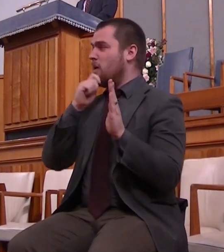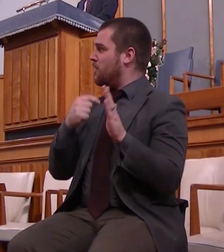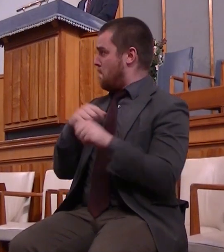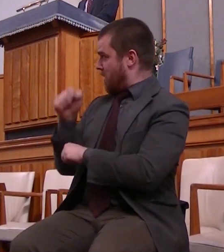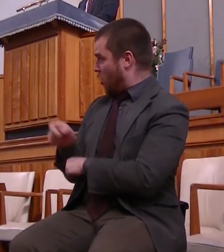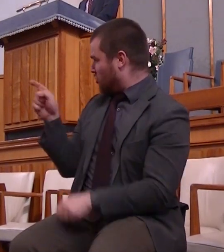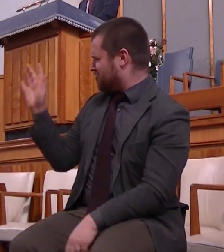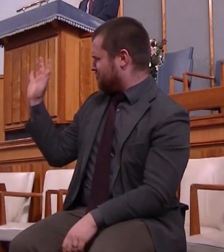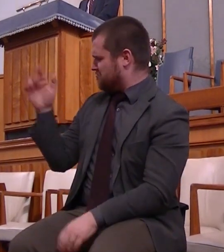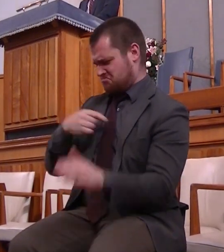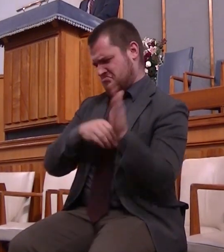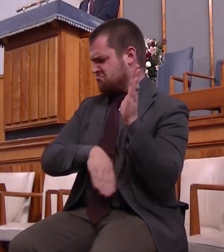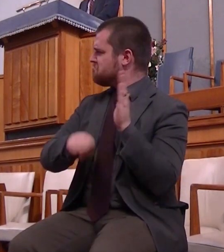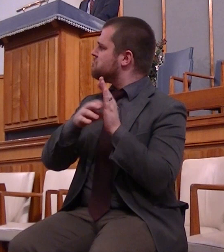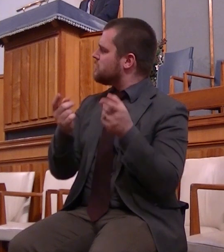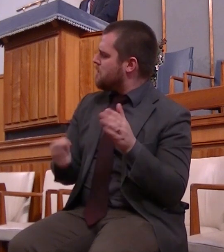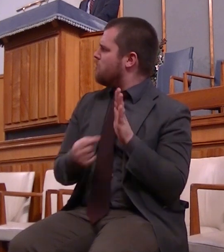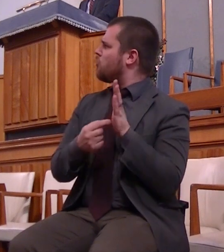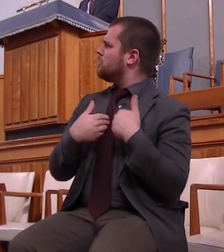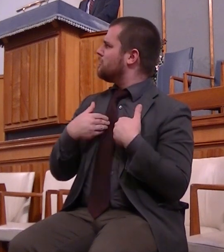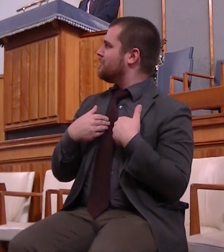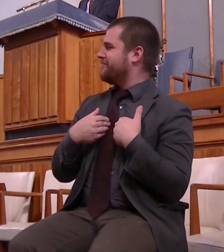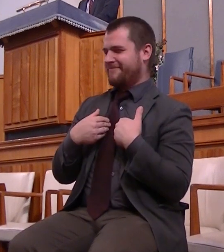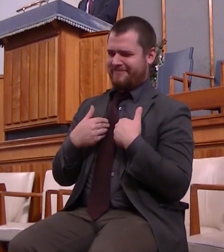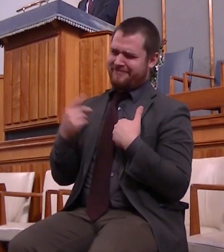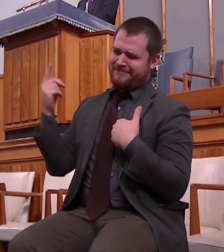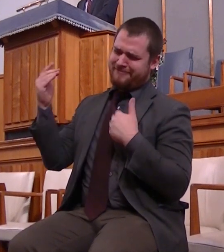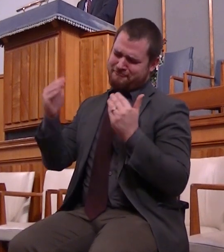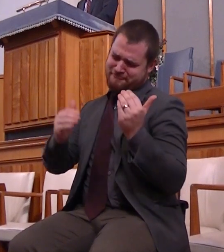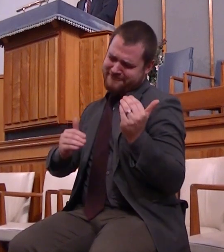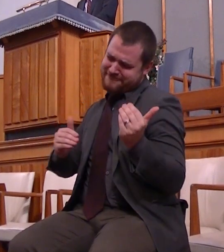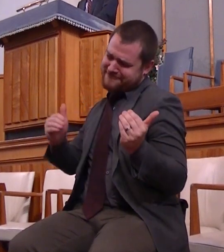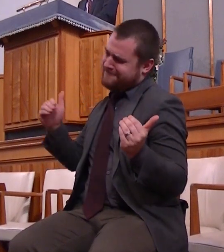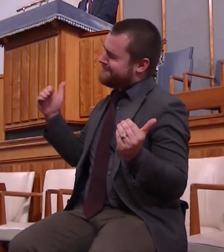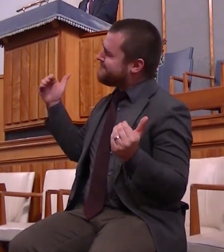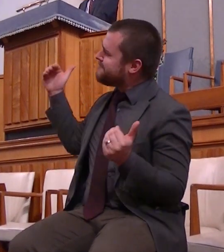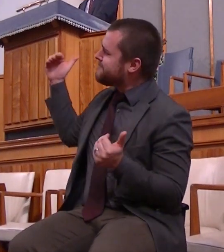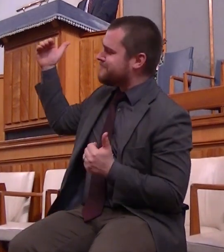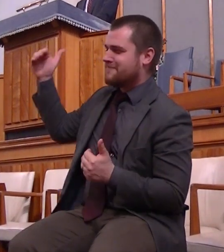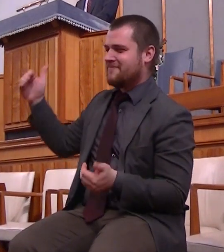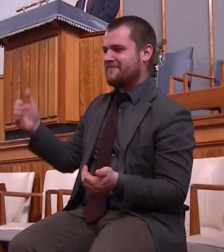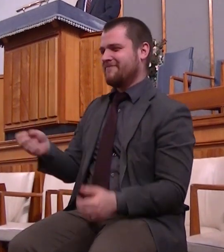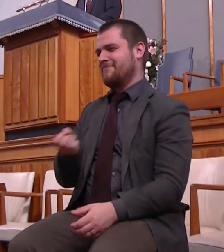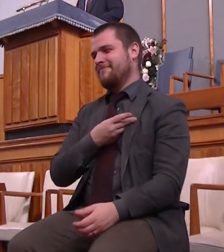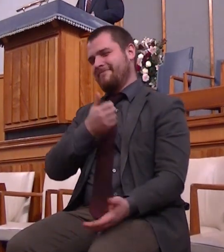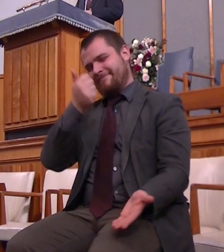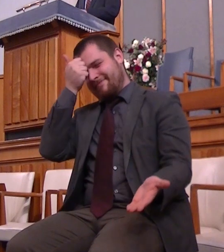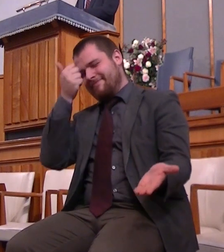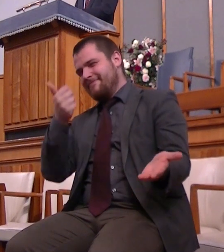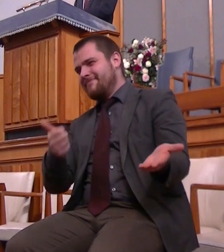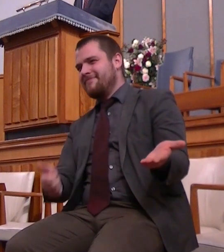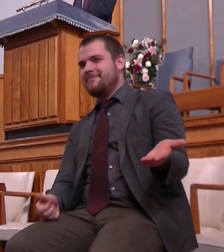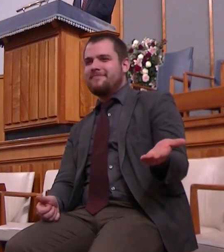God, who is so high above us. It's an old saying which I love. God knows